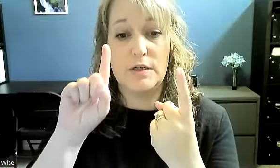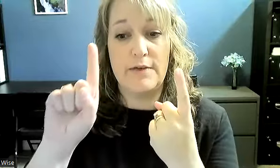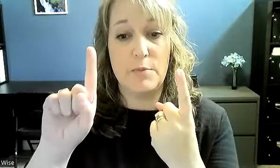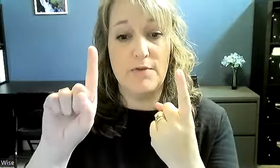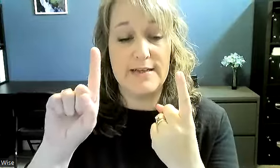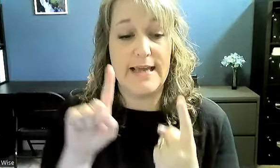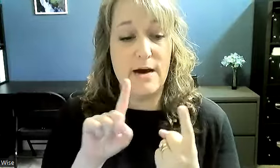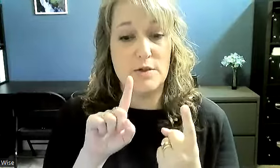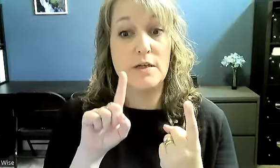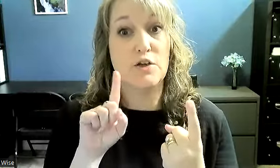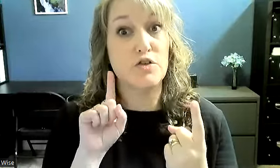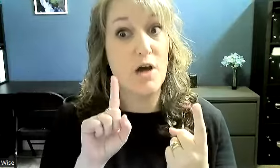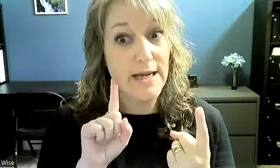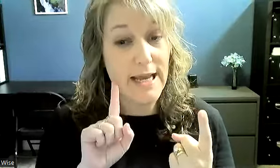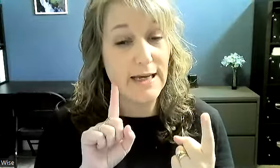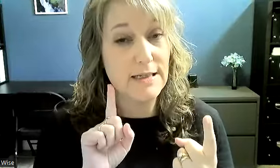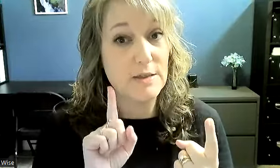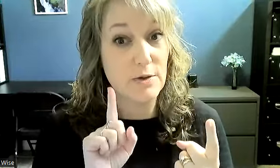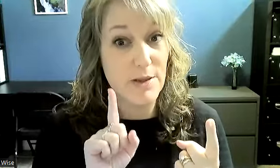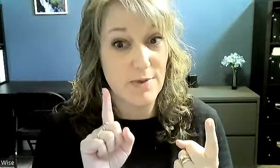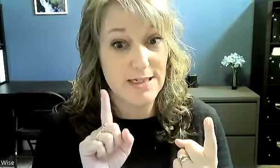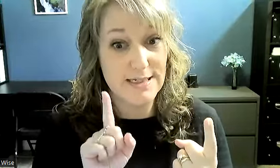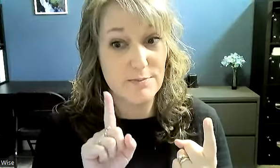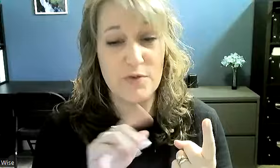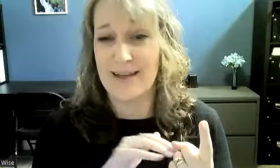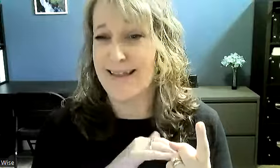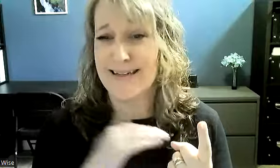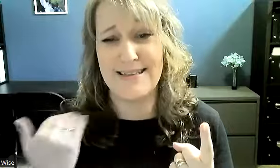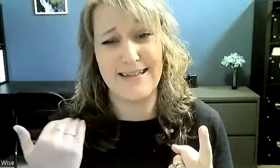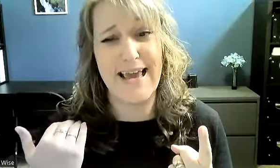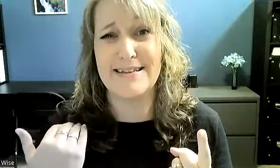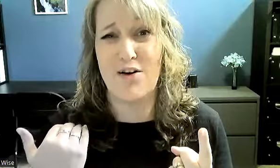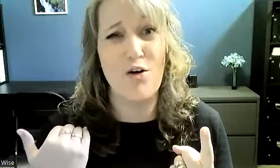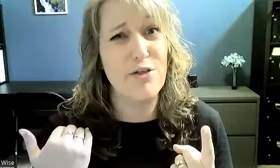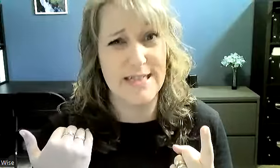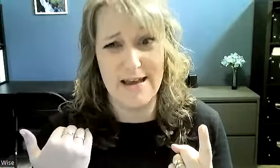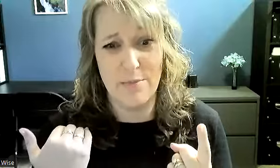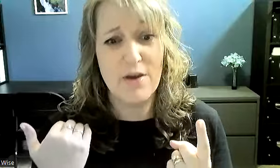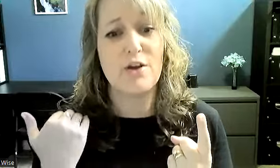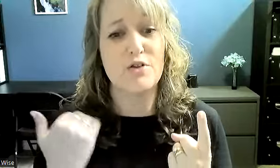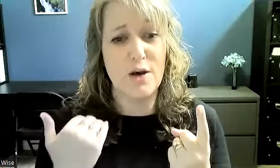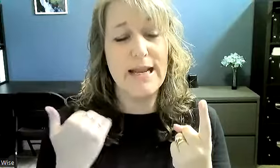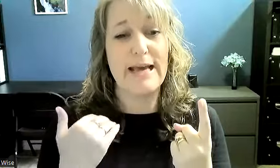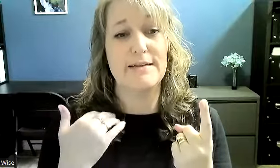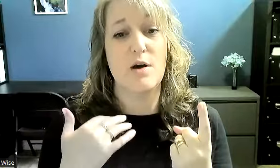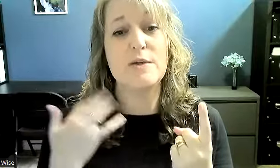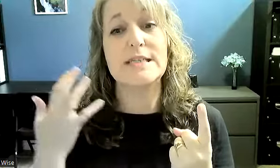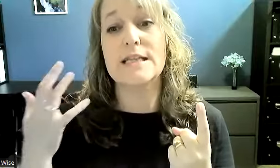have your palm facing out. Your dominant hand is going to be the one that does the moving. That is the case all the time. Your dominant hand is always the